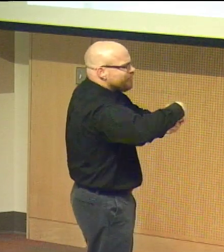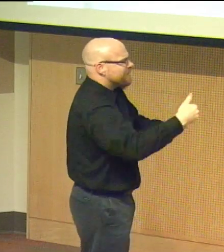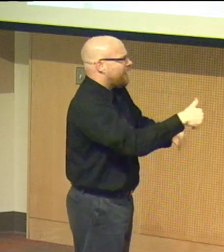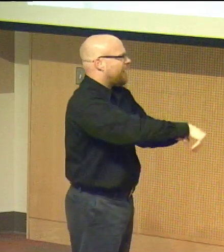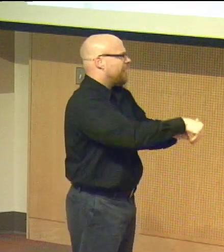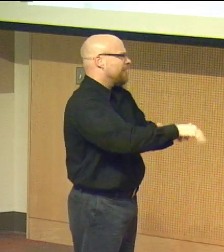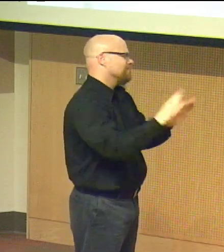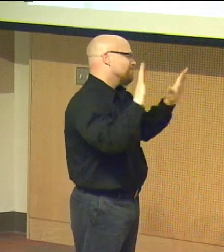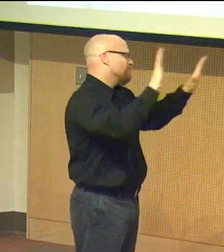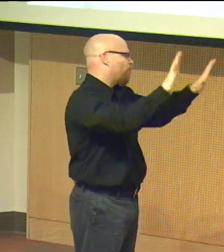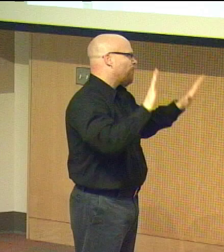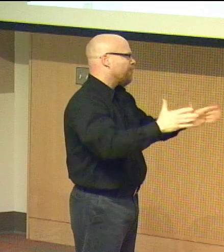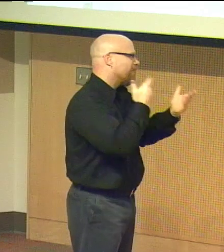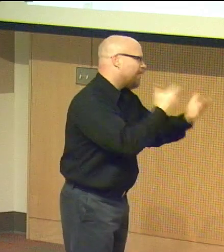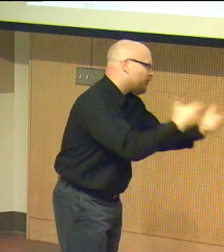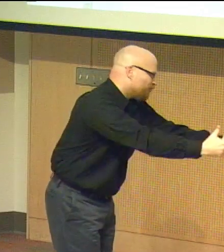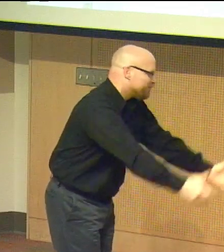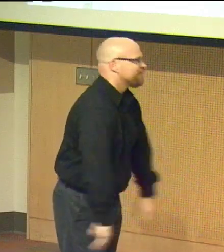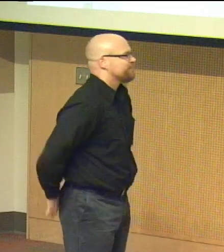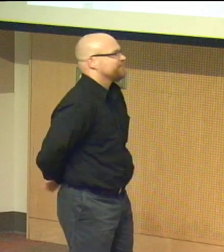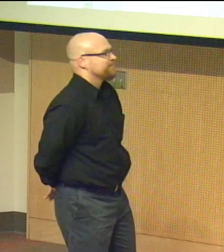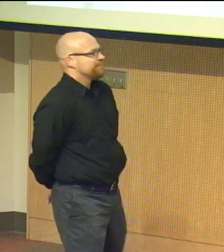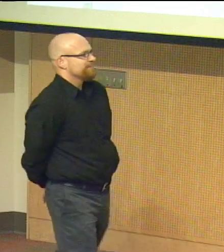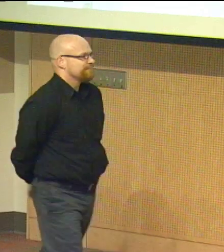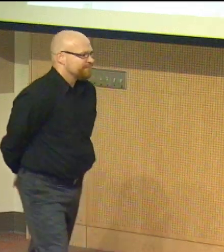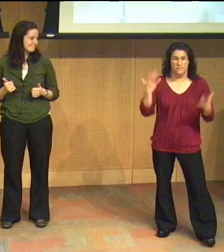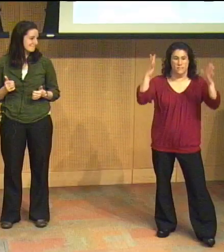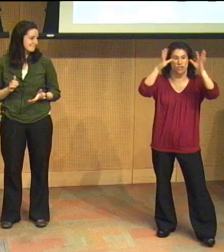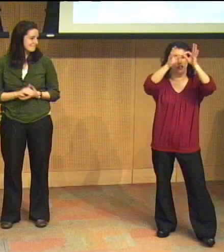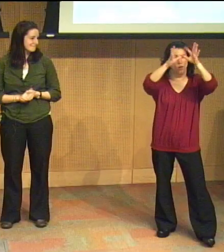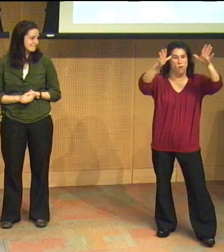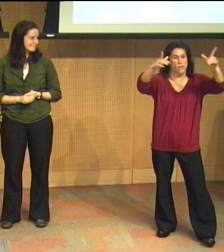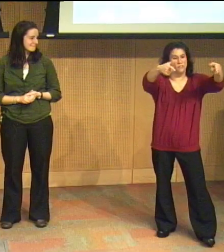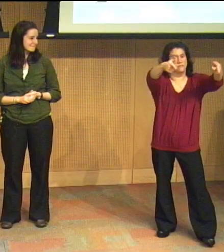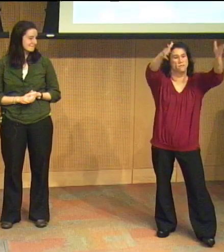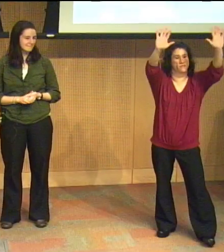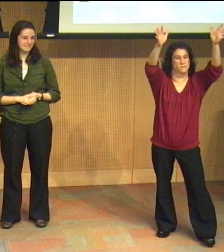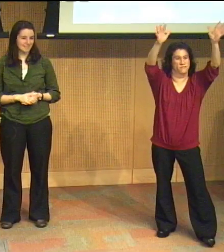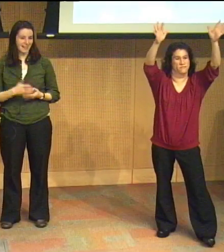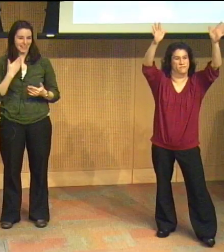be with us this evening. Thank you so very much. Thank you, interpreter.